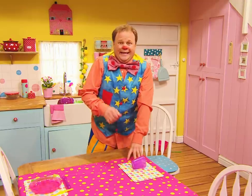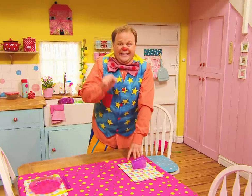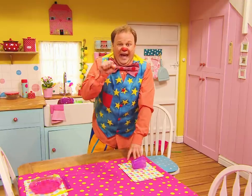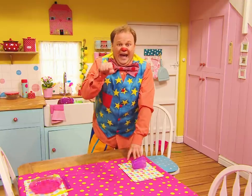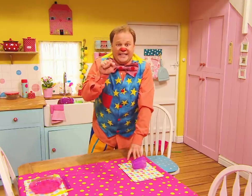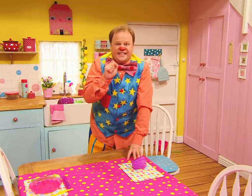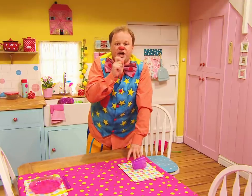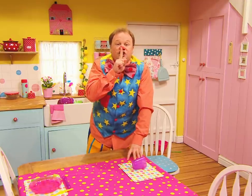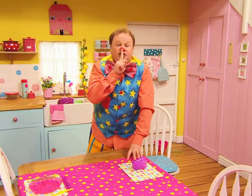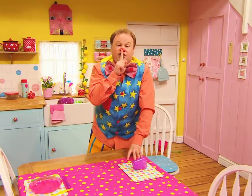Yes.